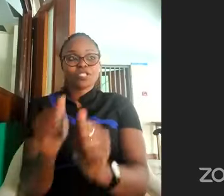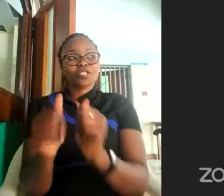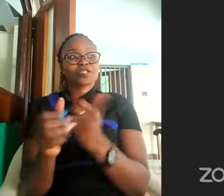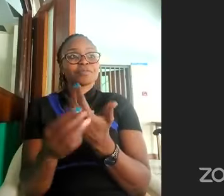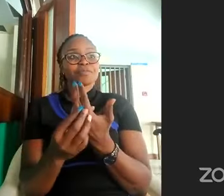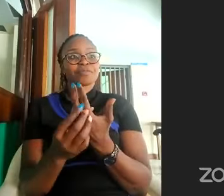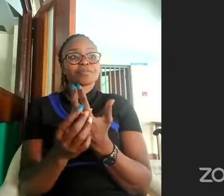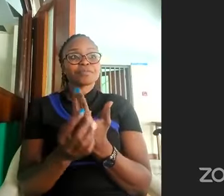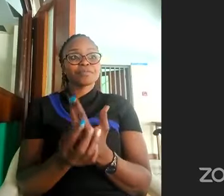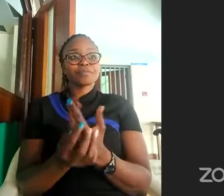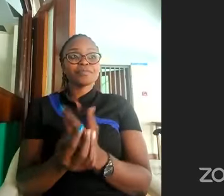about